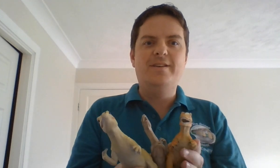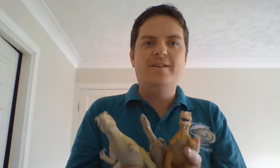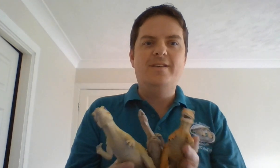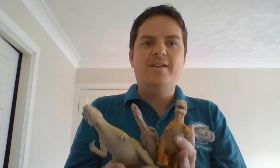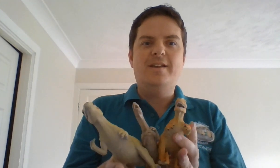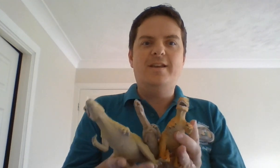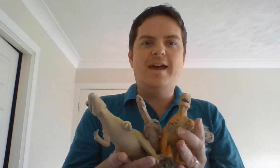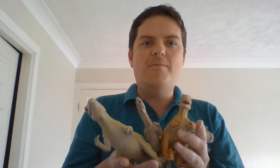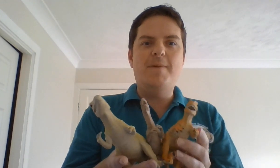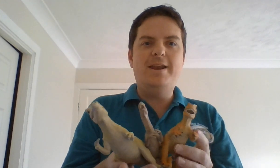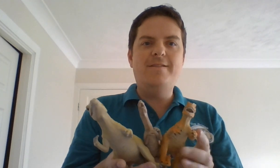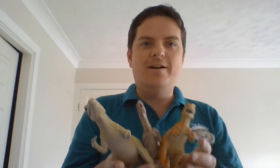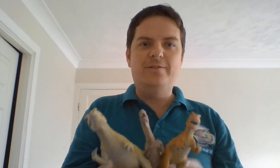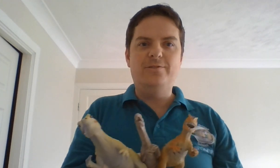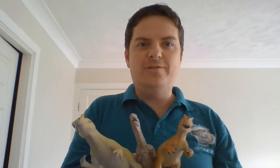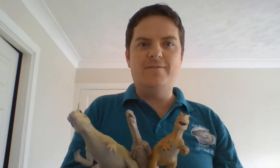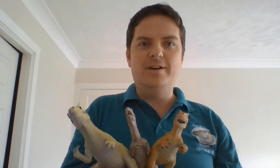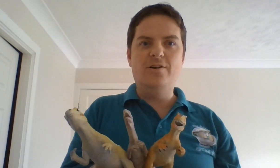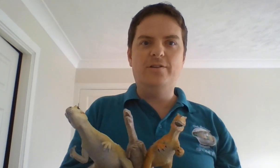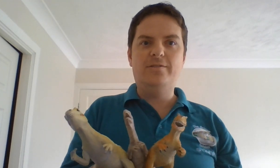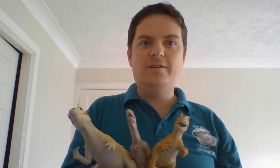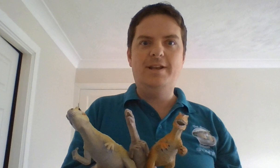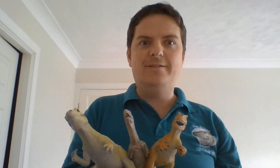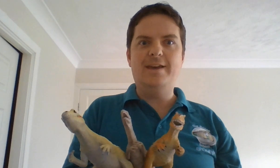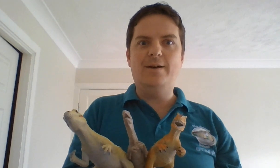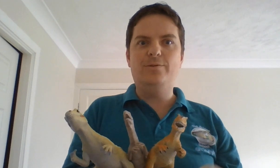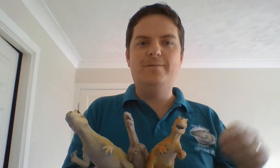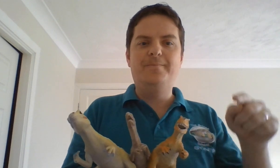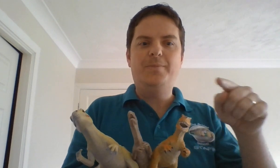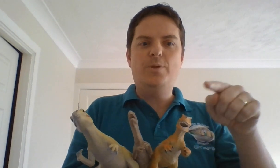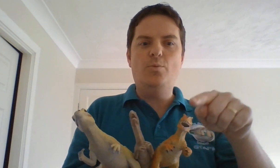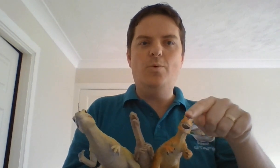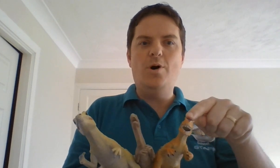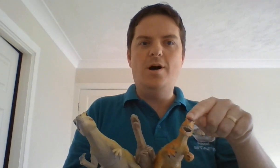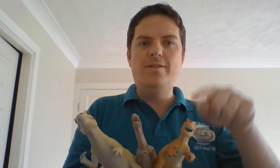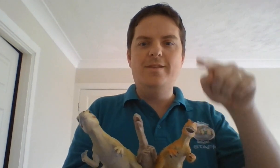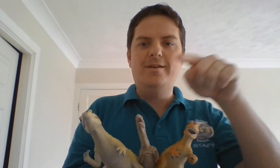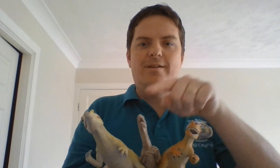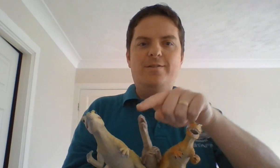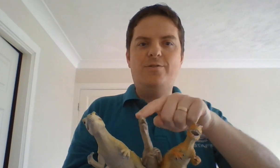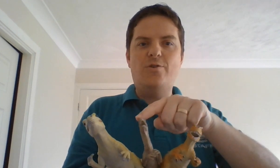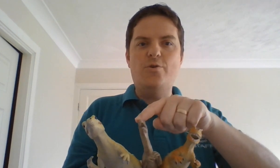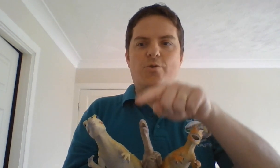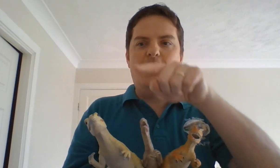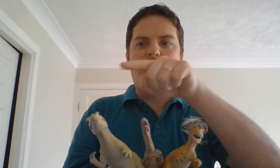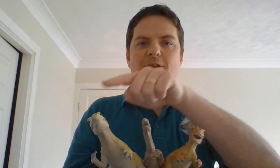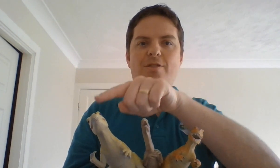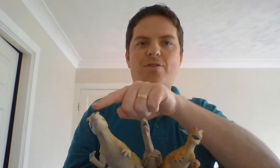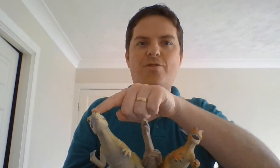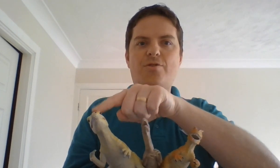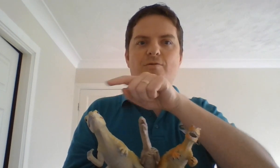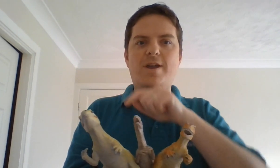How many dinosaurs have I got? Let's count. One, two, three.